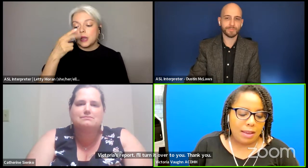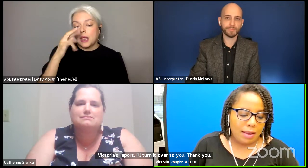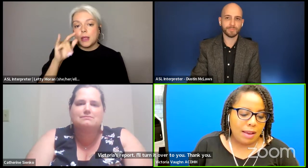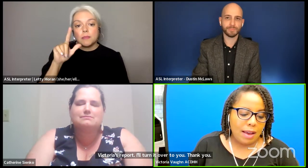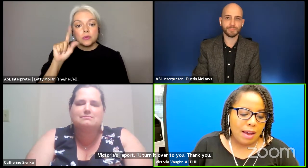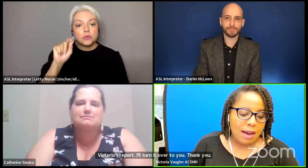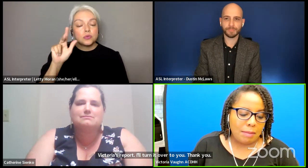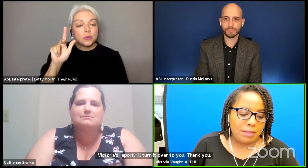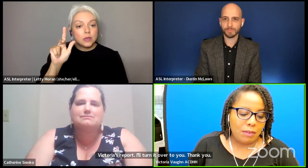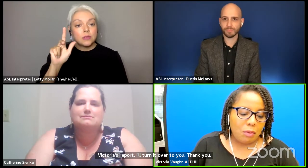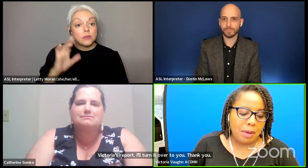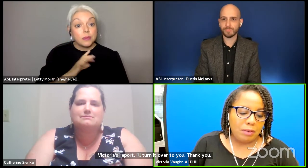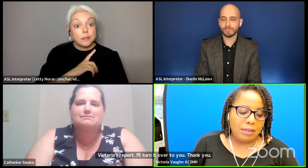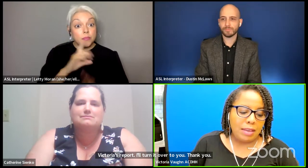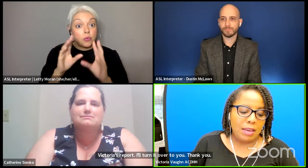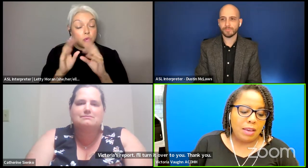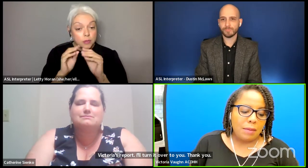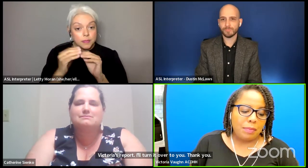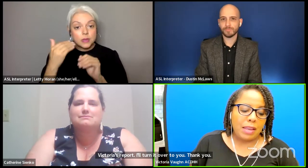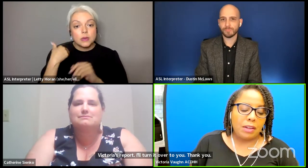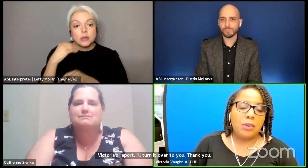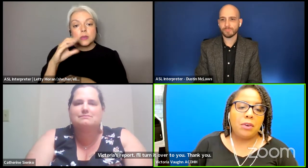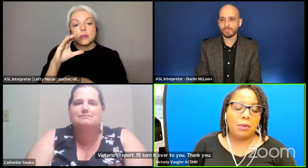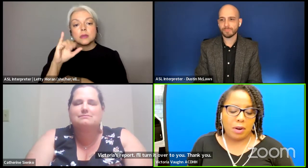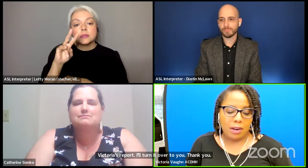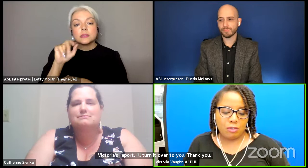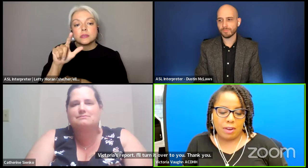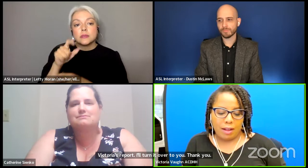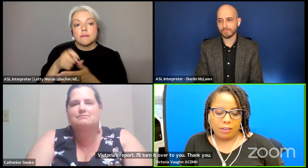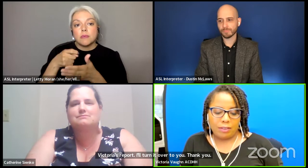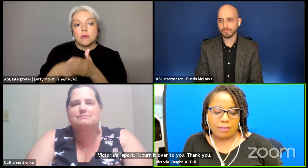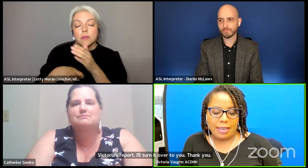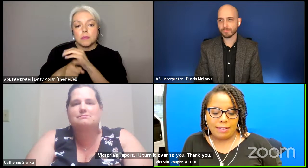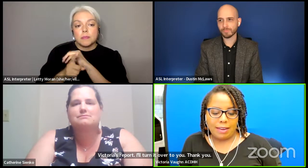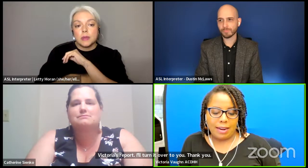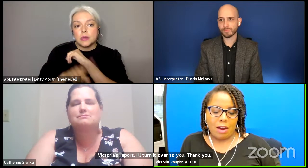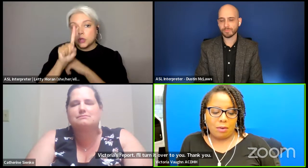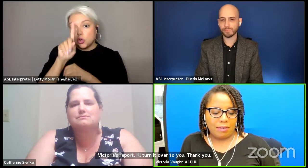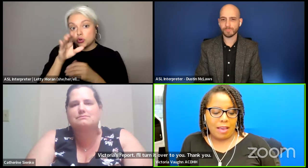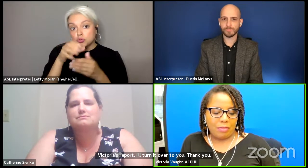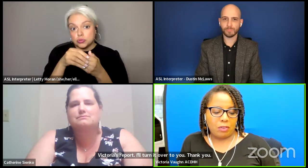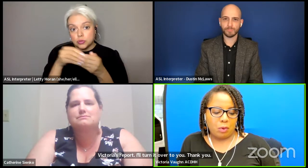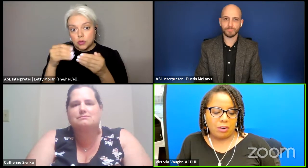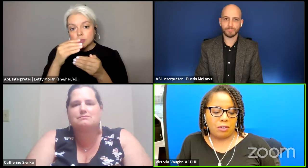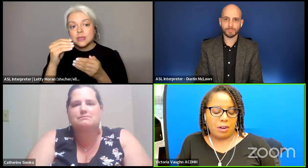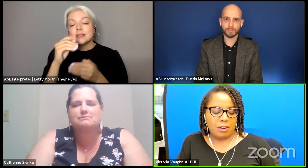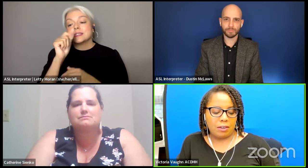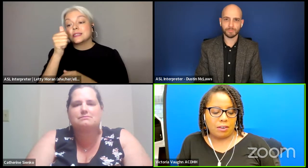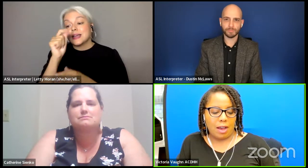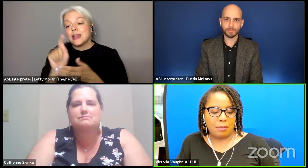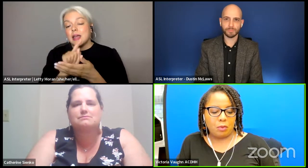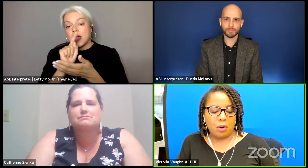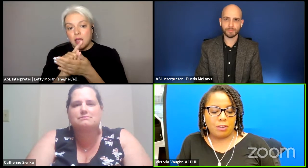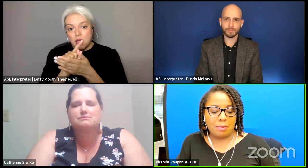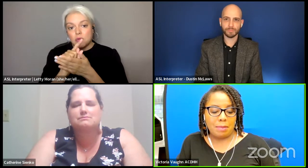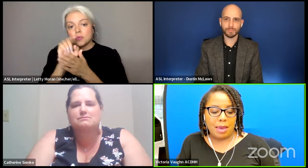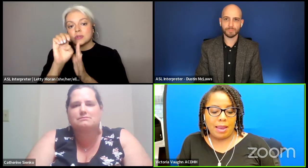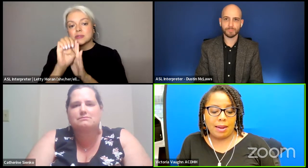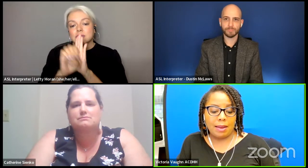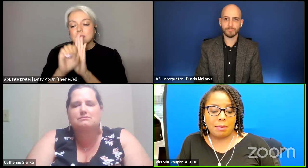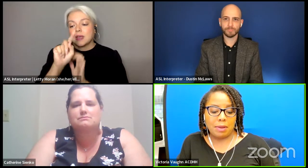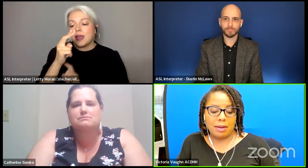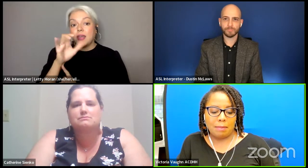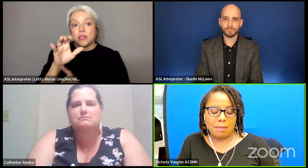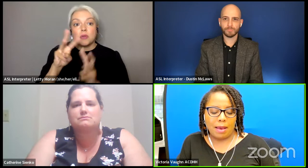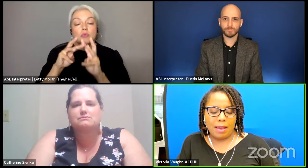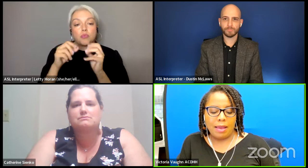board meeting, a civil penalty that included $100 and 10 hours of ethics workshops were to be